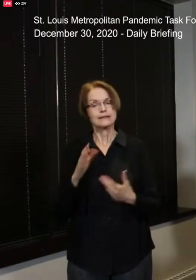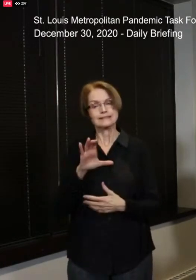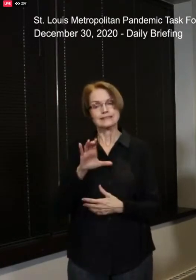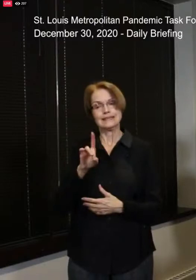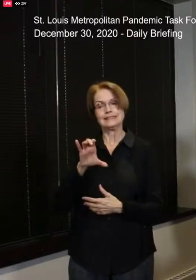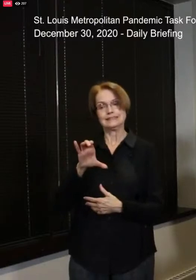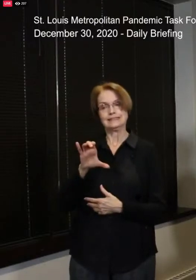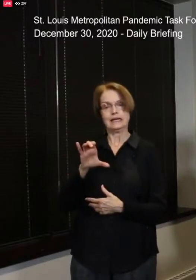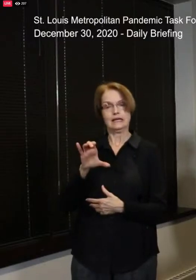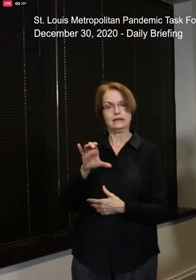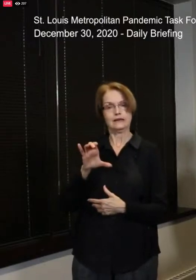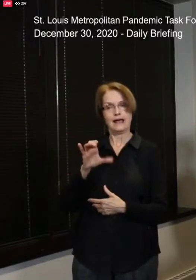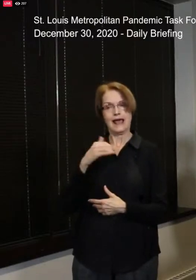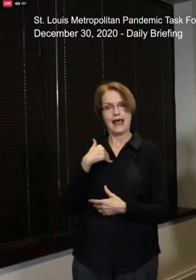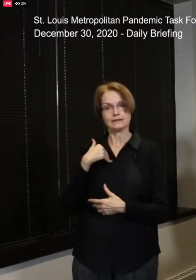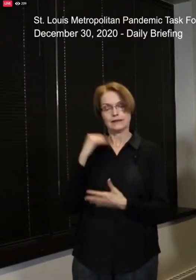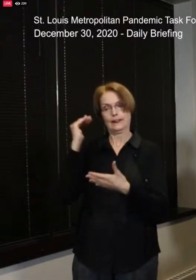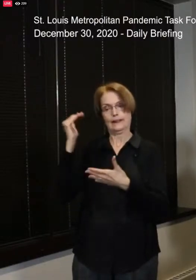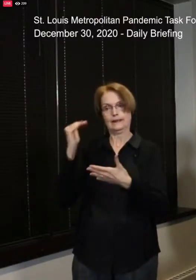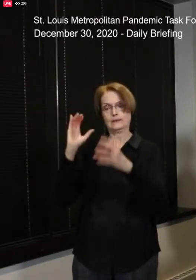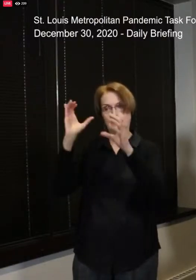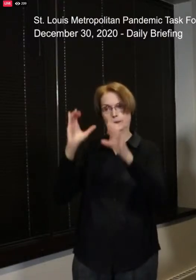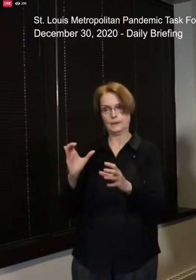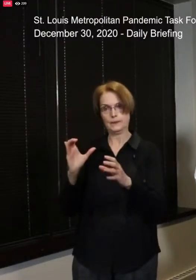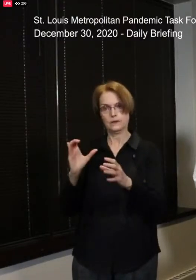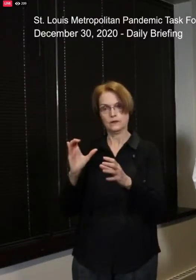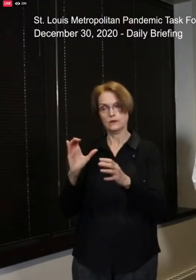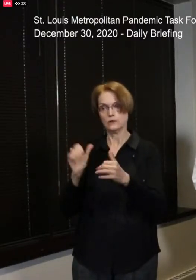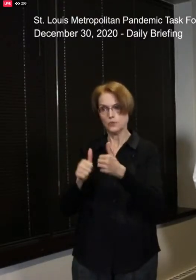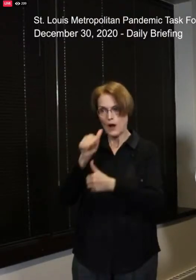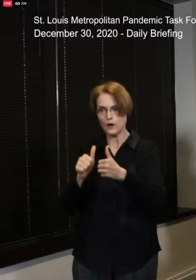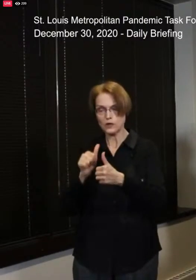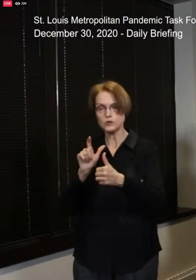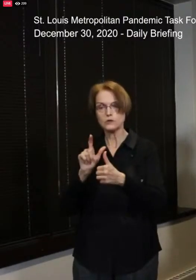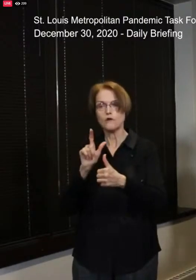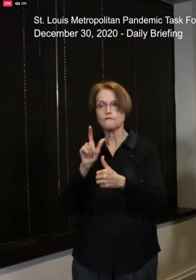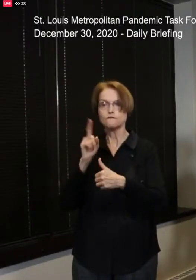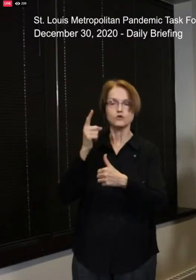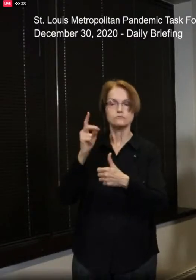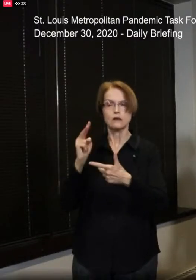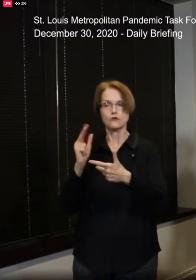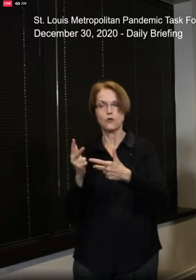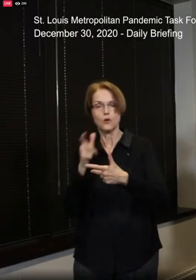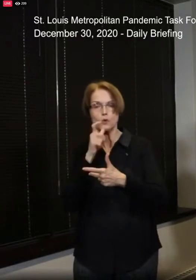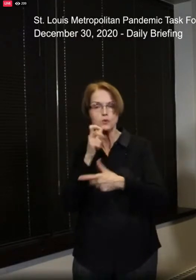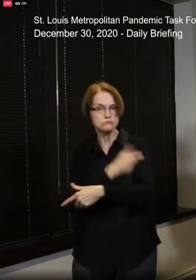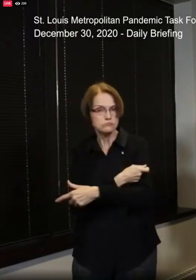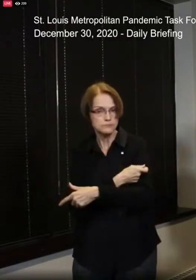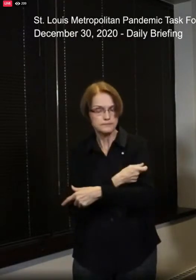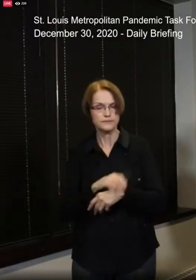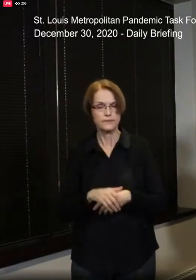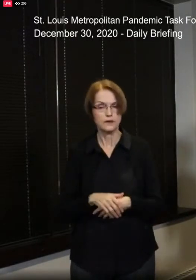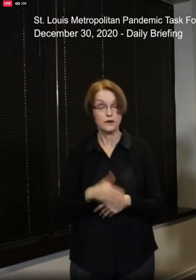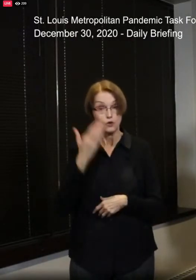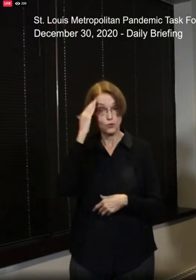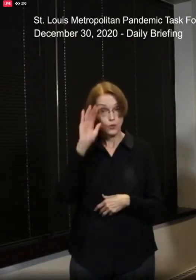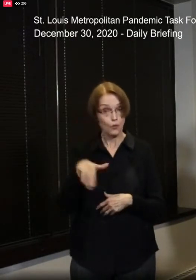tiering schedule on who takes priority for vaccinations. And so, as many of you